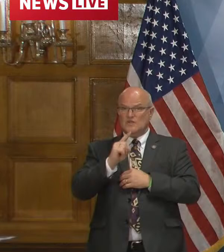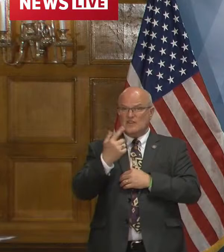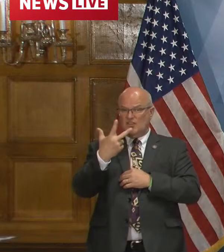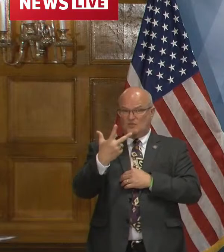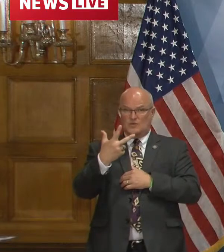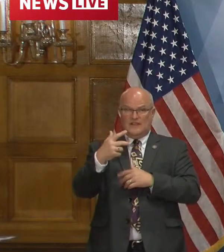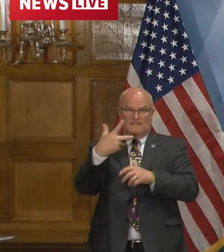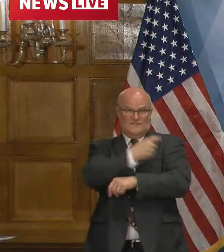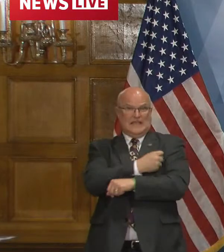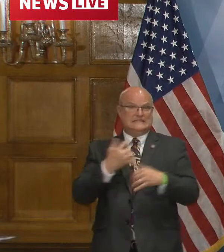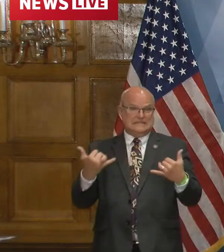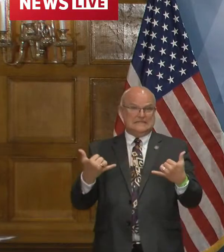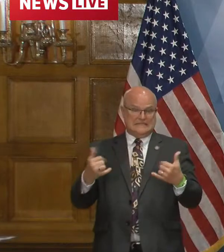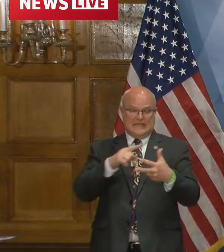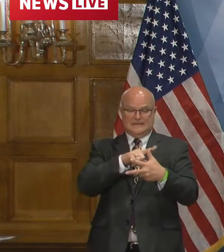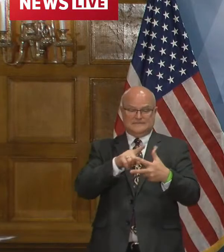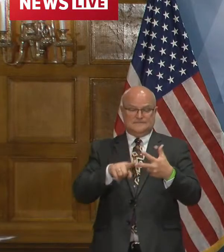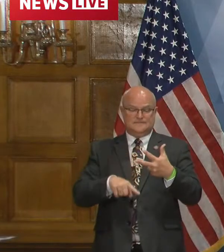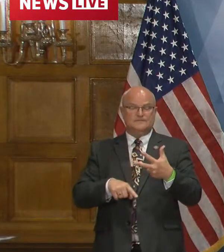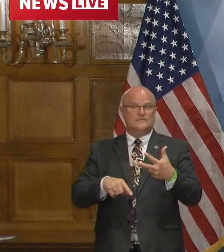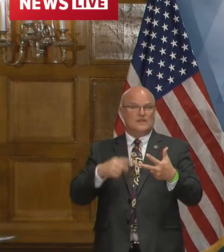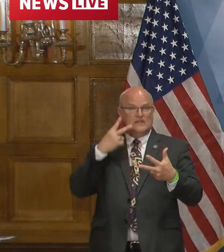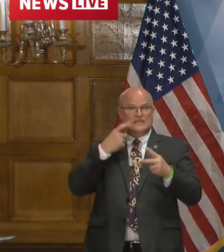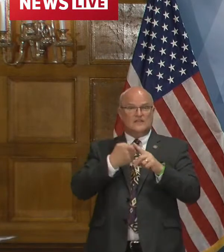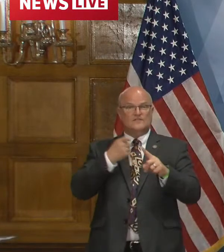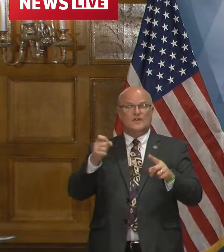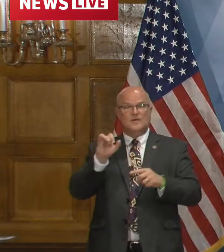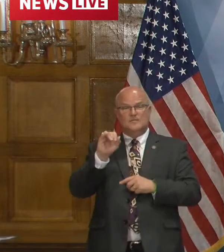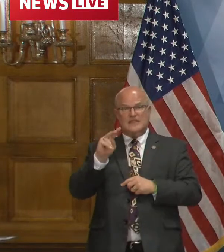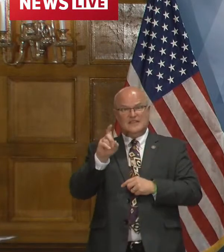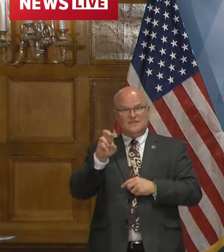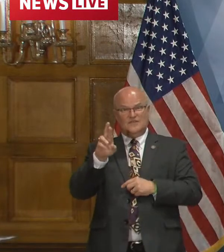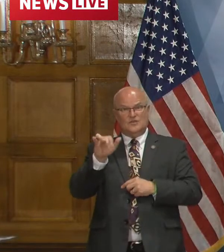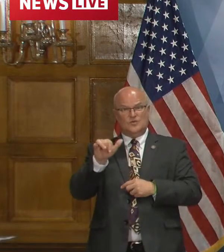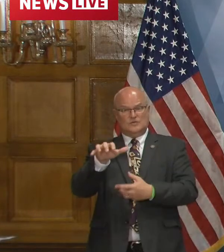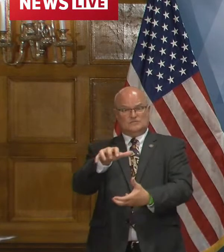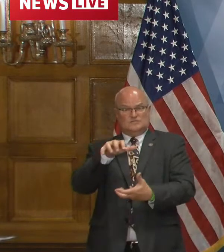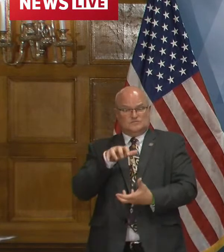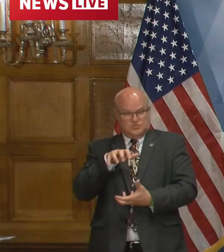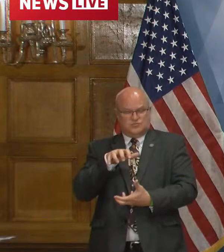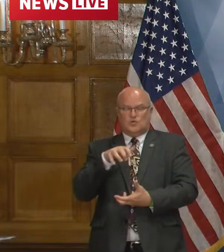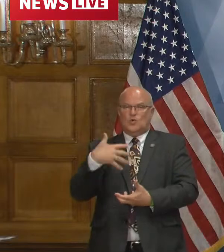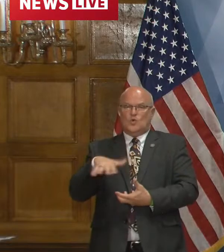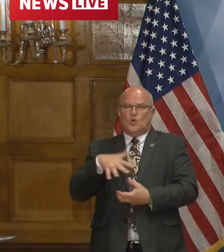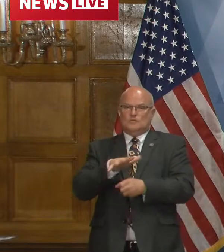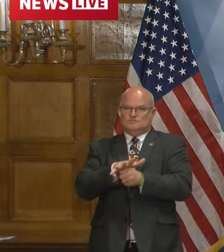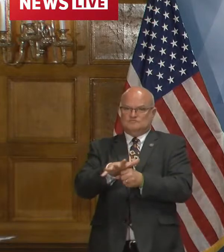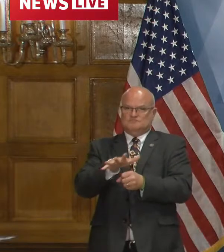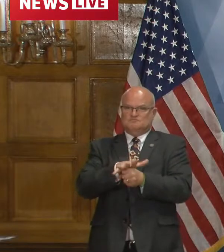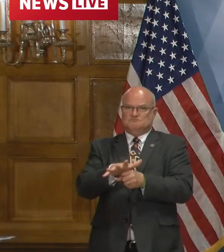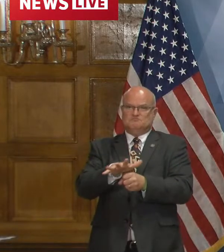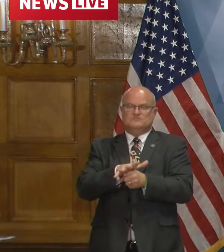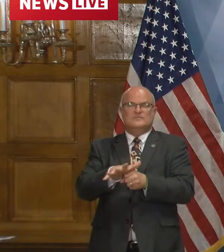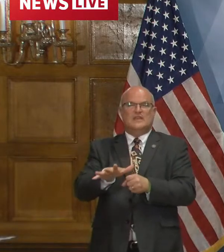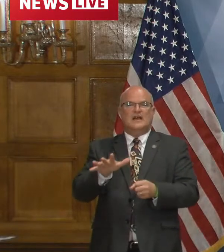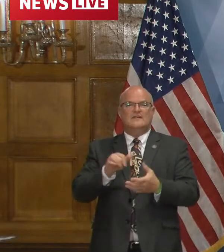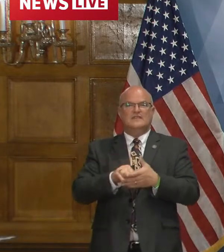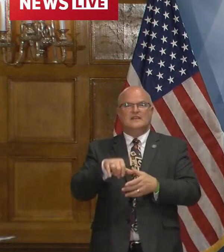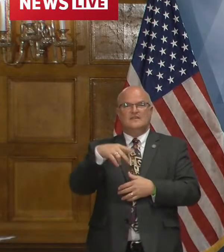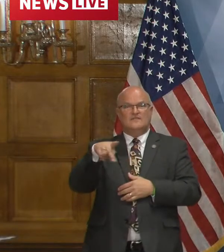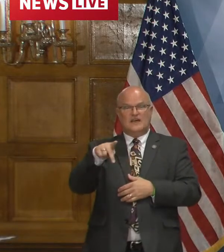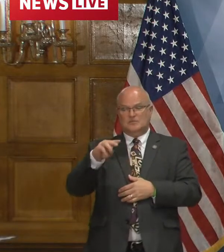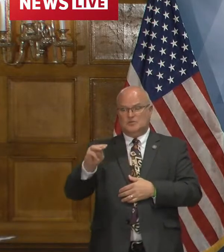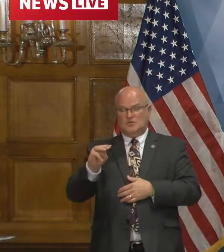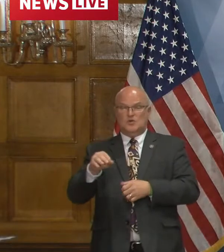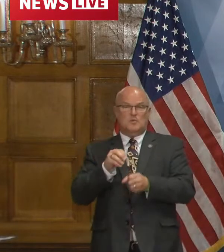3 vaccines now. There's, as you can see from the inventory, there's a greater supply and inventory of